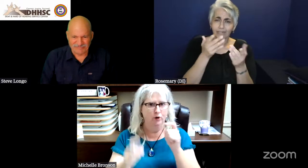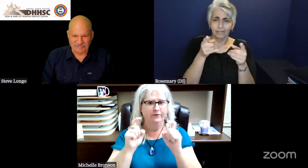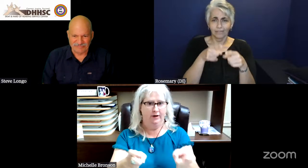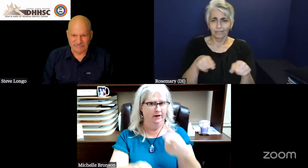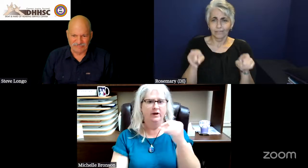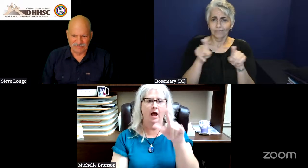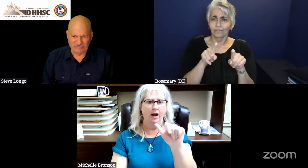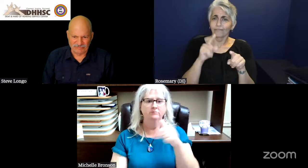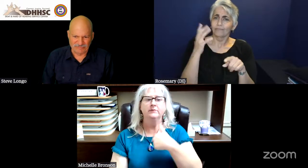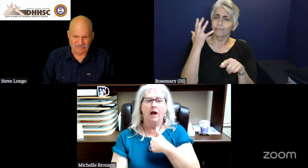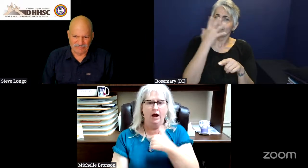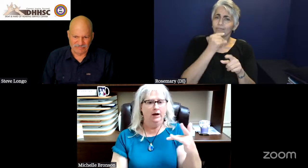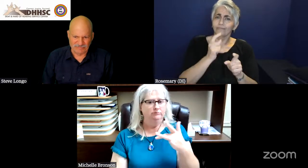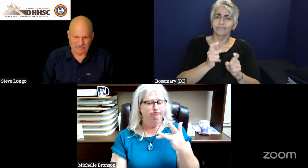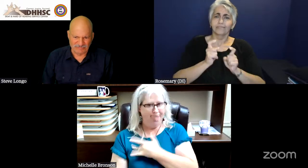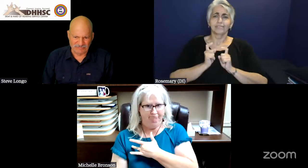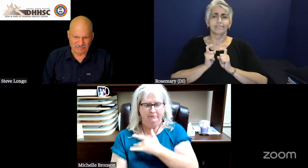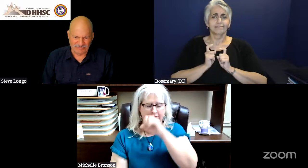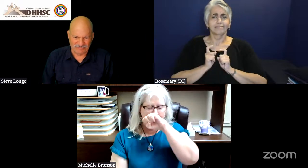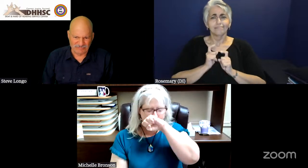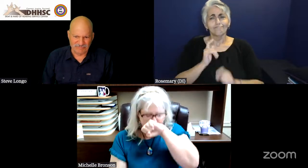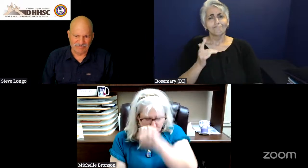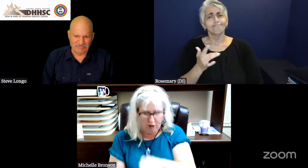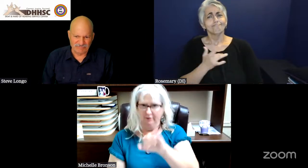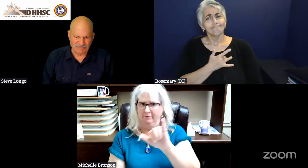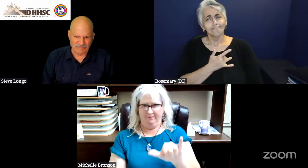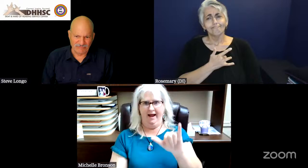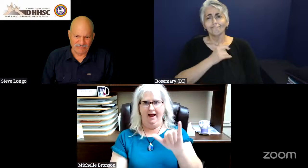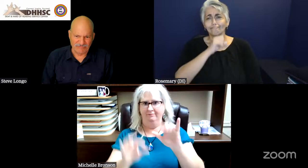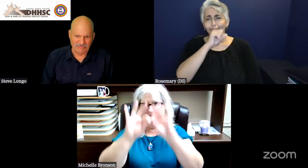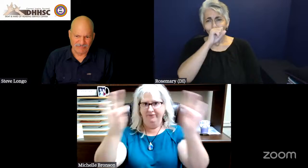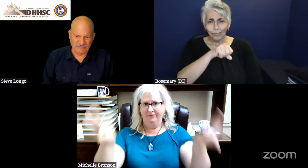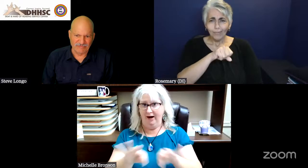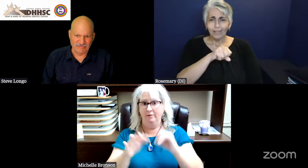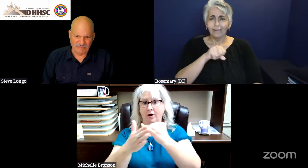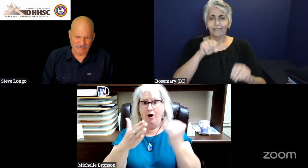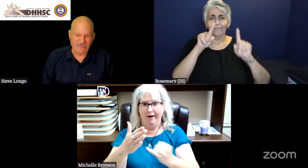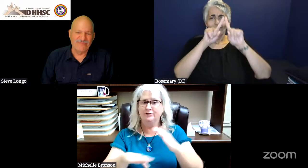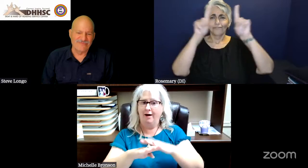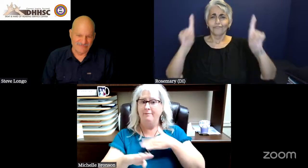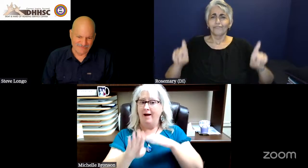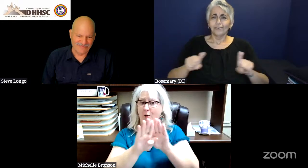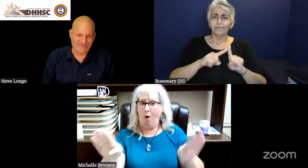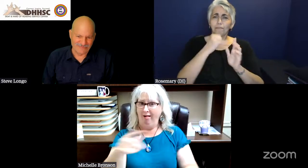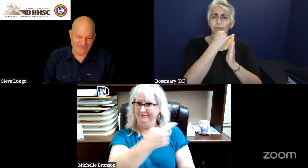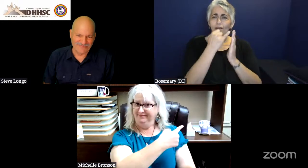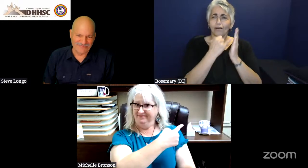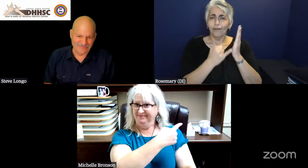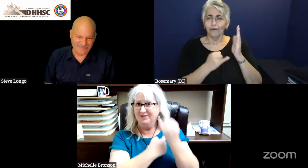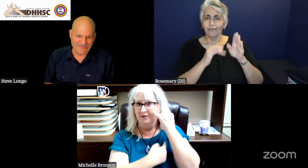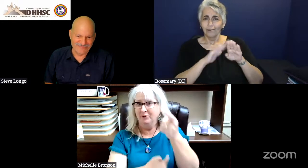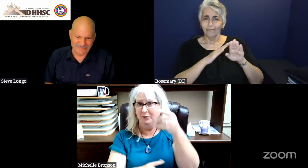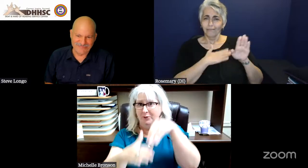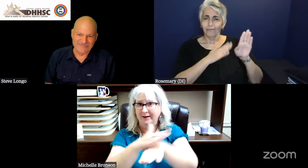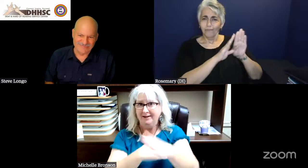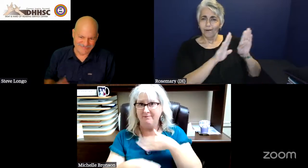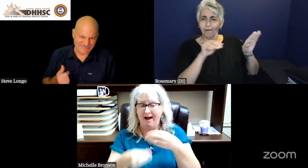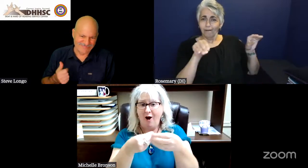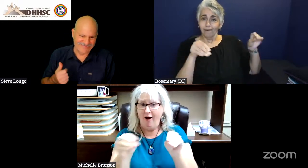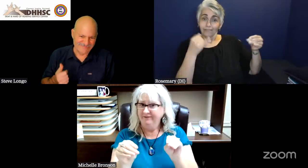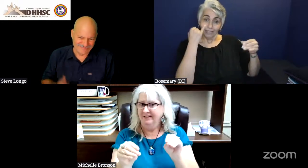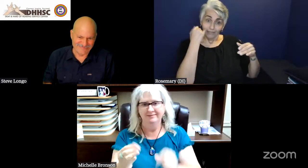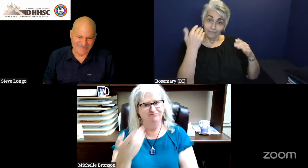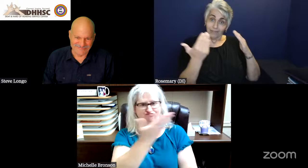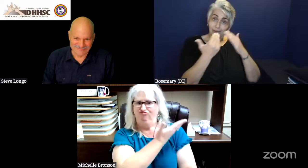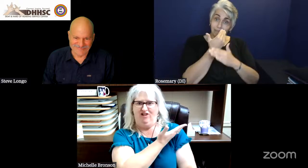Before I do my report, I want to thank you for the beautiful, touching, wonderful gift that I loved so much,